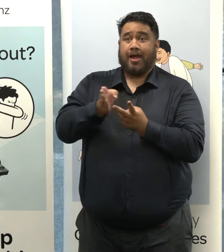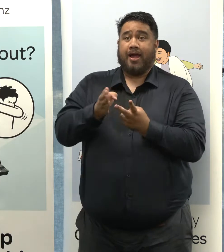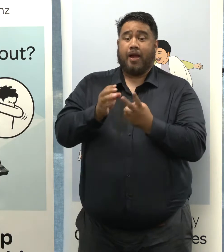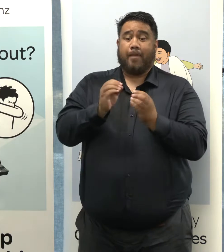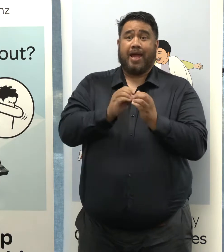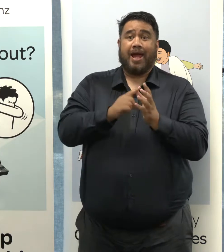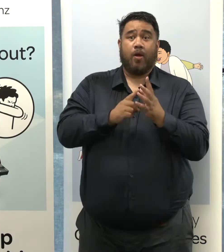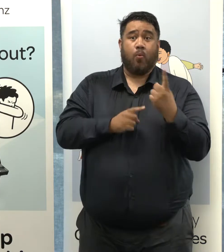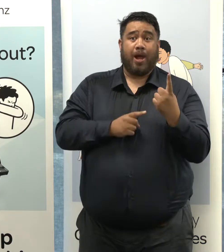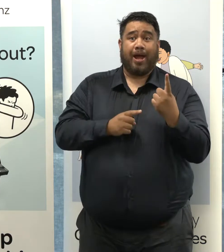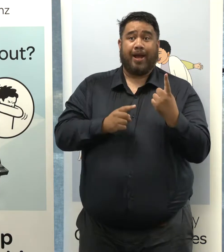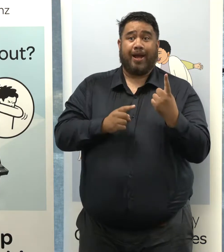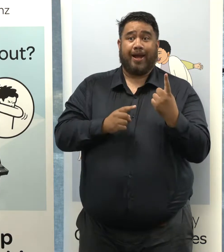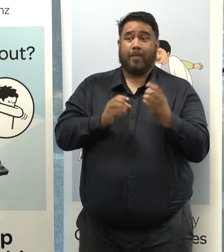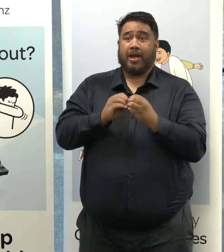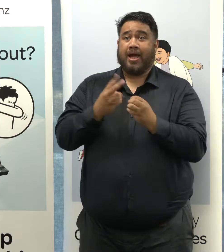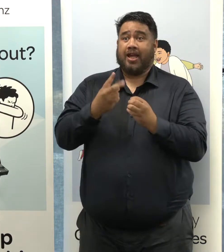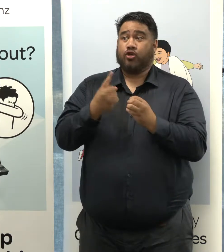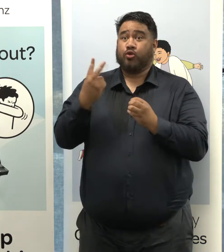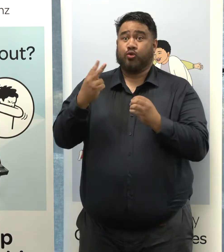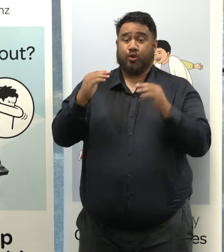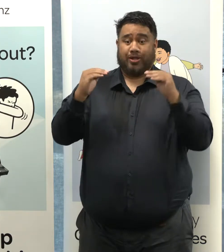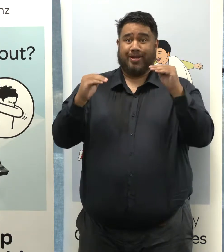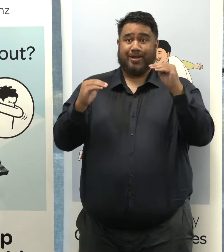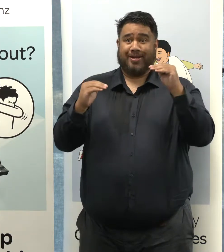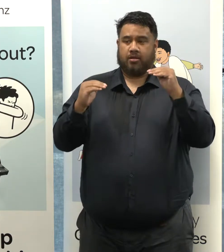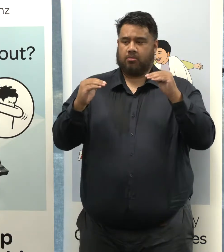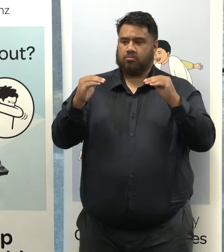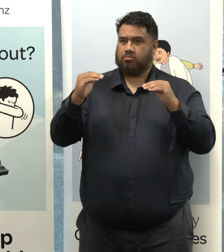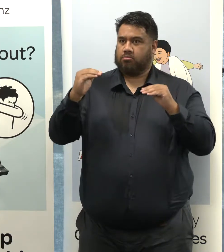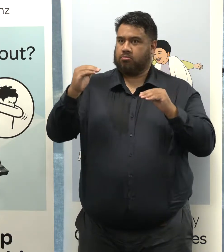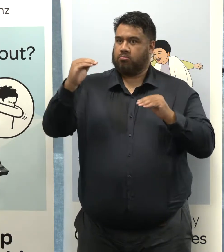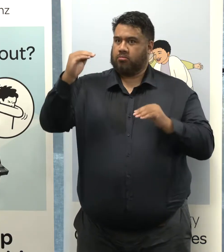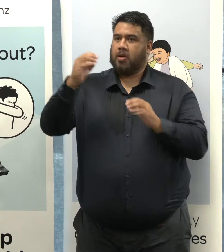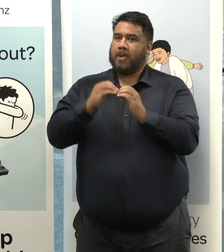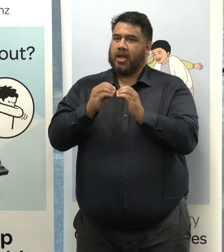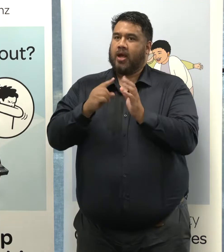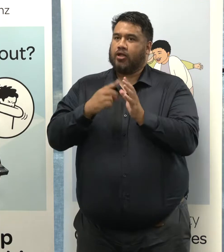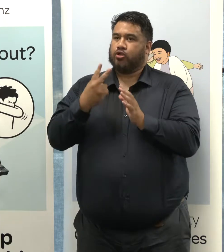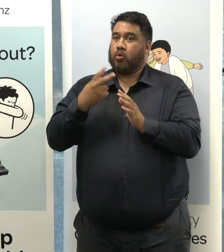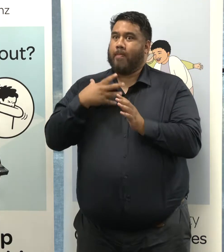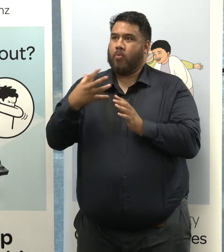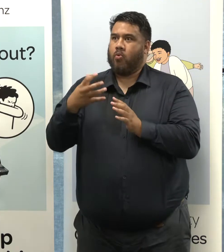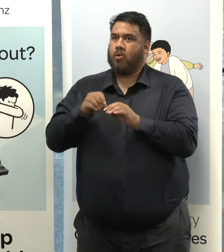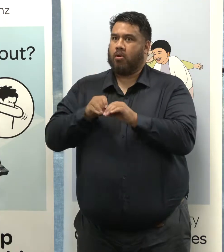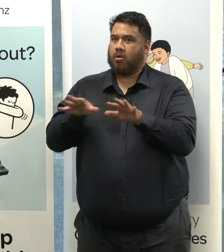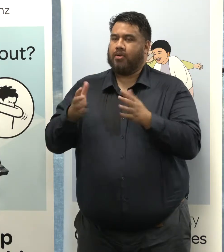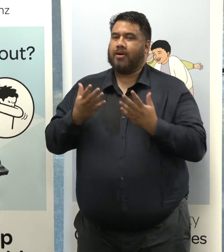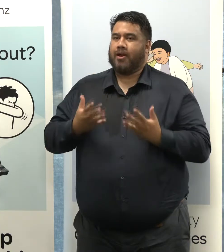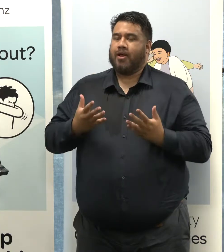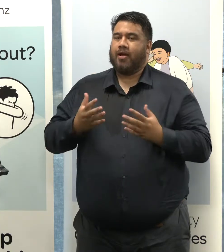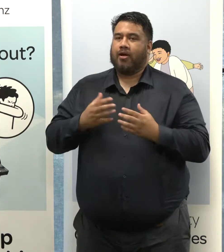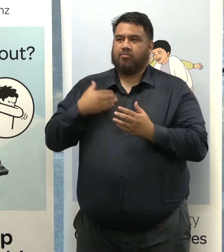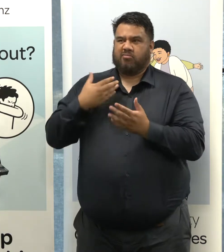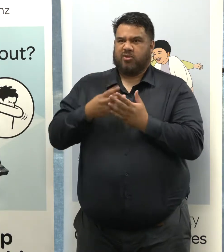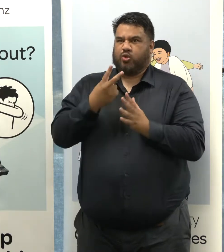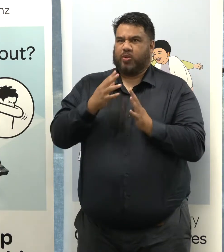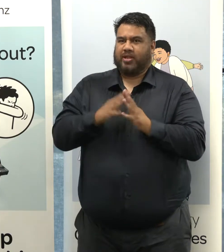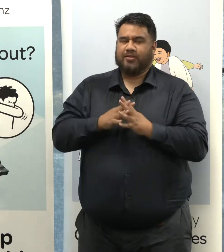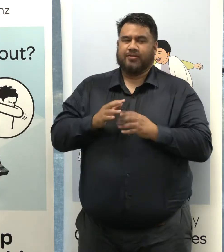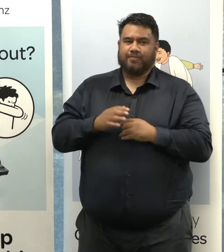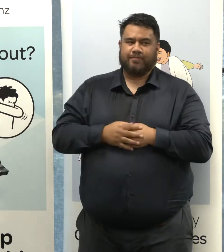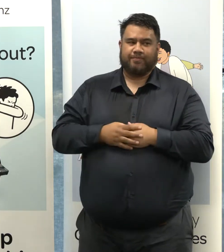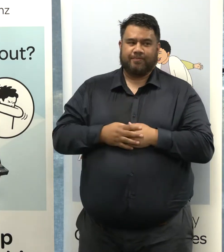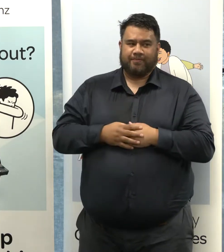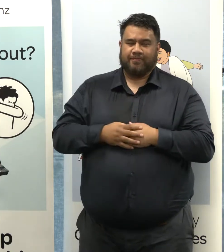about 2/3 of the cases that have been sequenced in the last week or so. So saying, although we haven't got